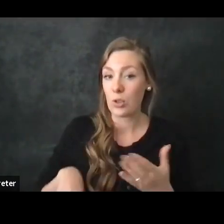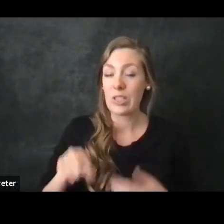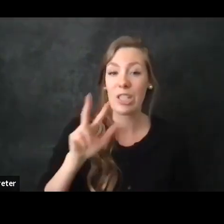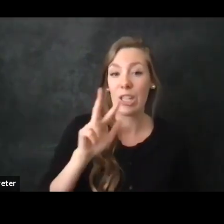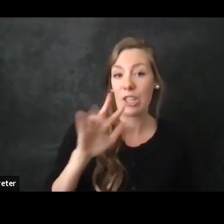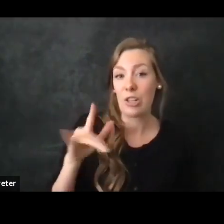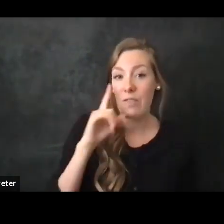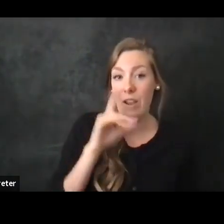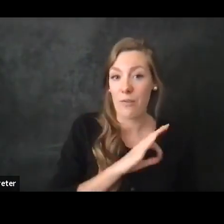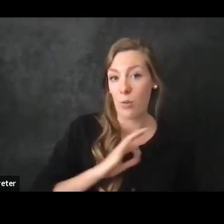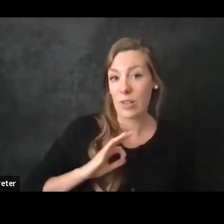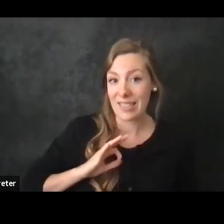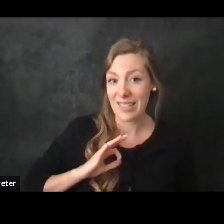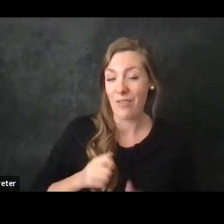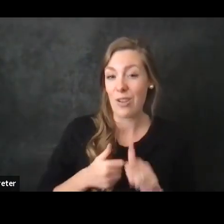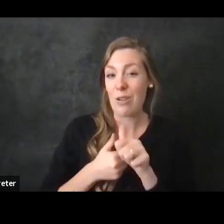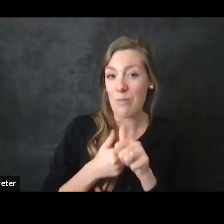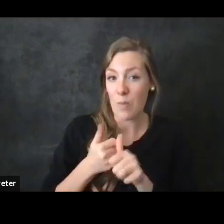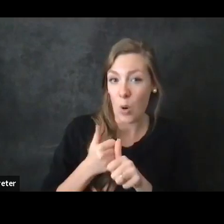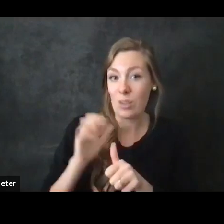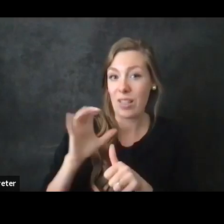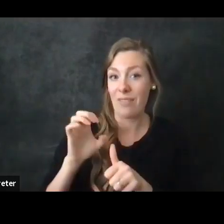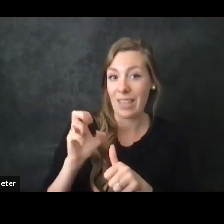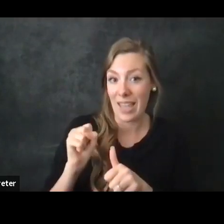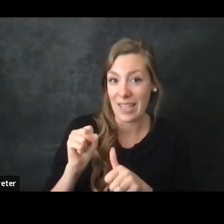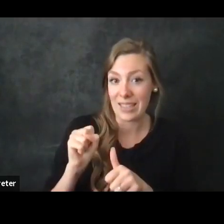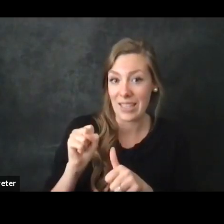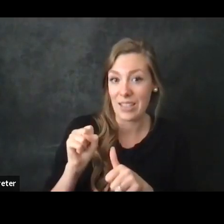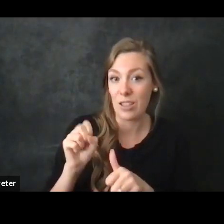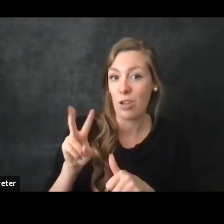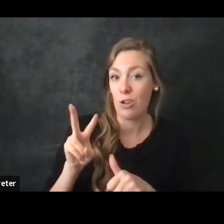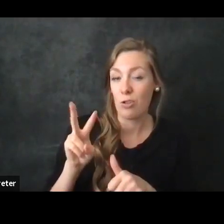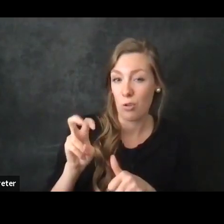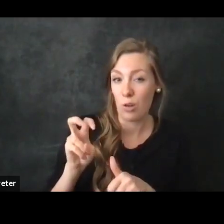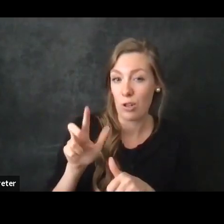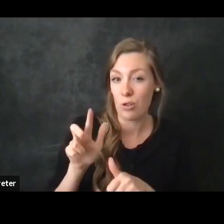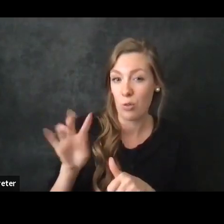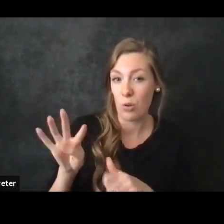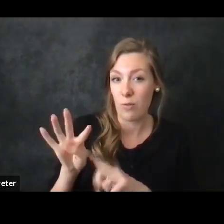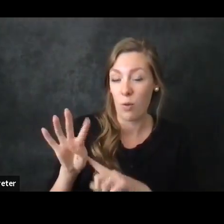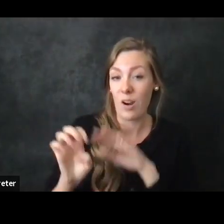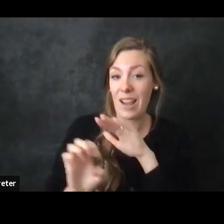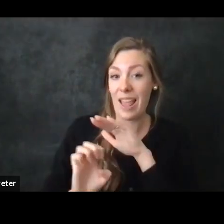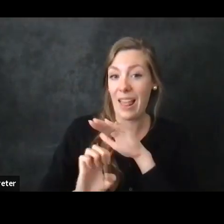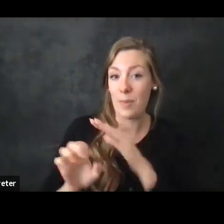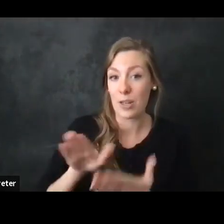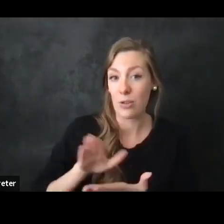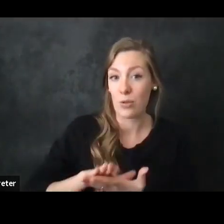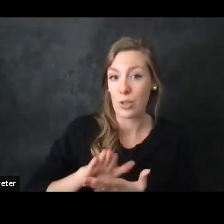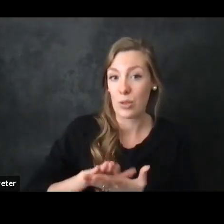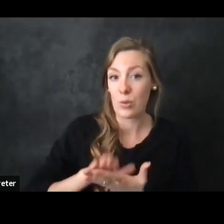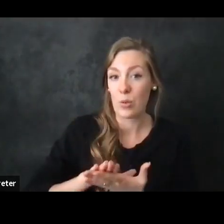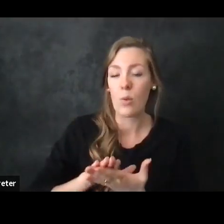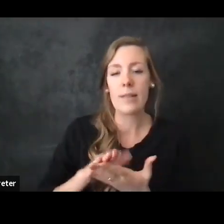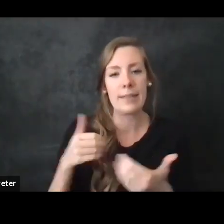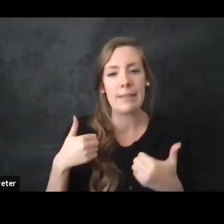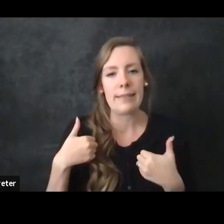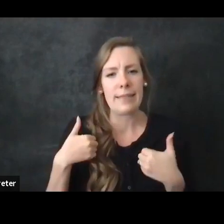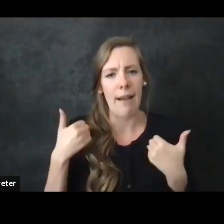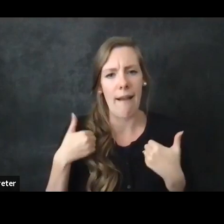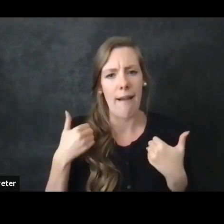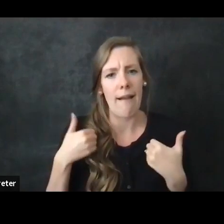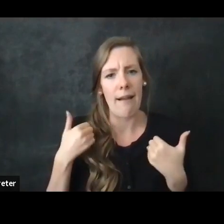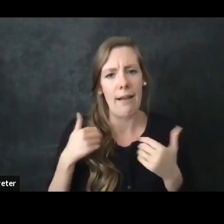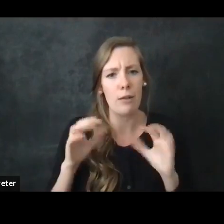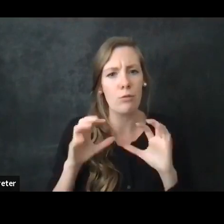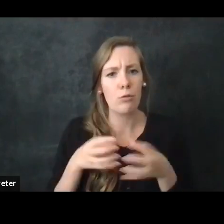staff. The majority of those cases, 224, have been in elementary schools, which is the youngest group, and